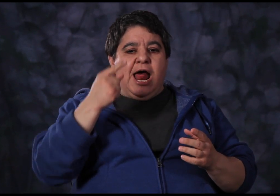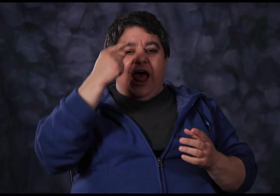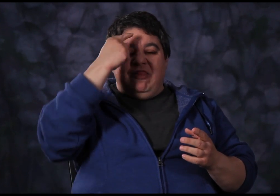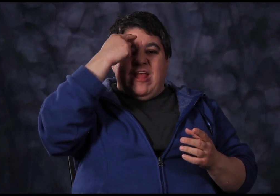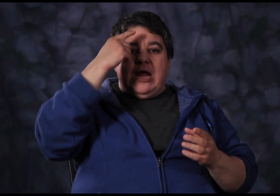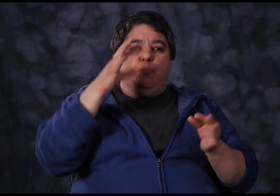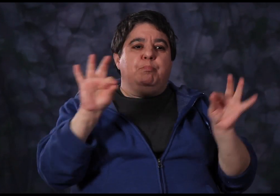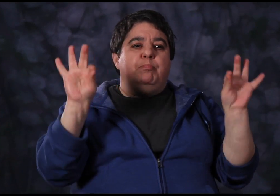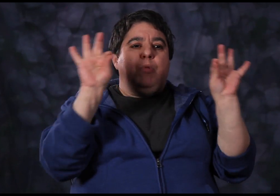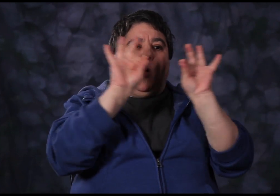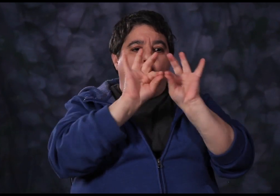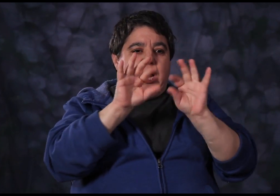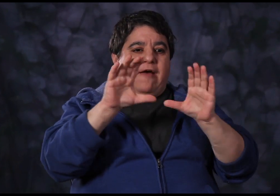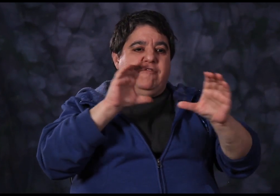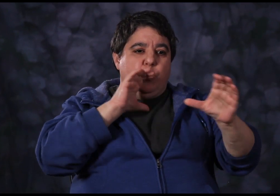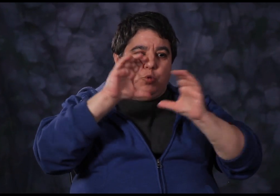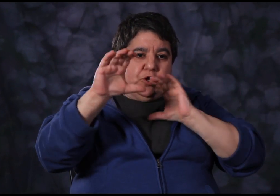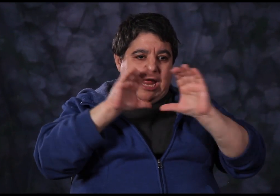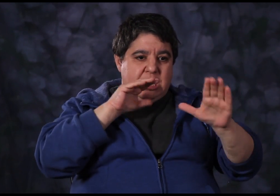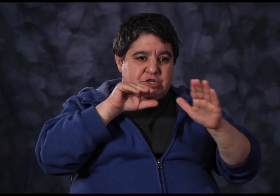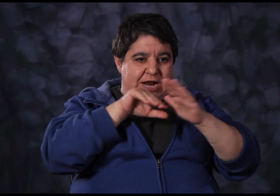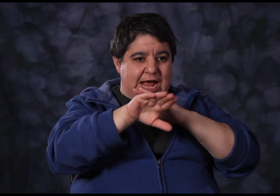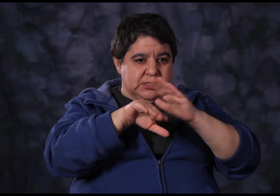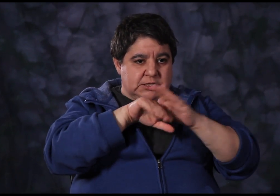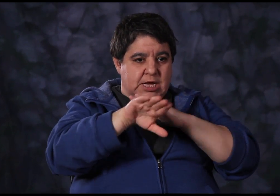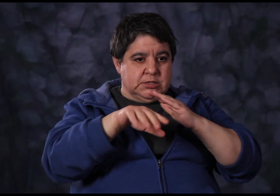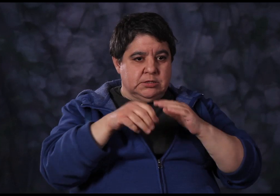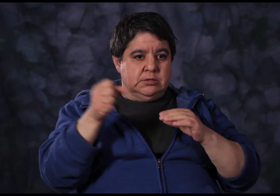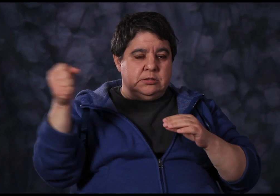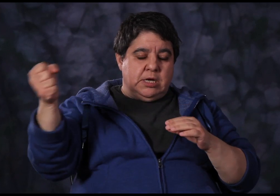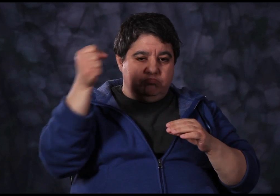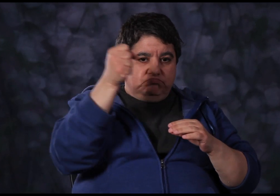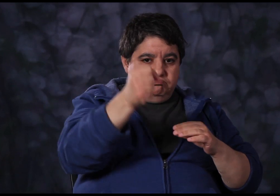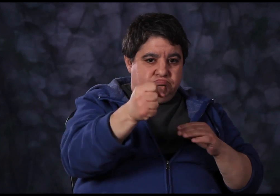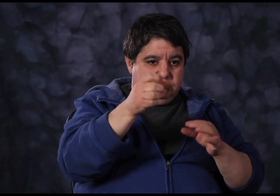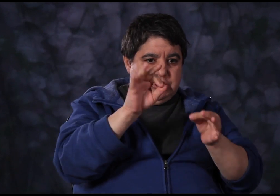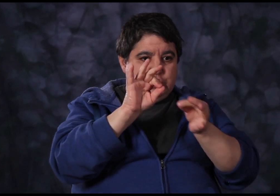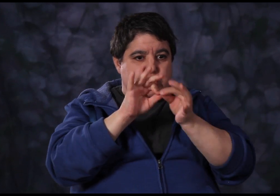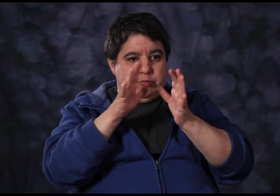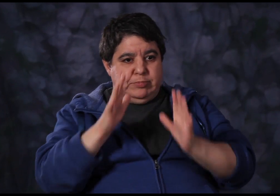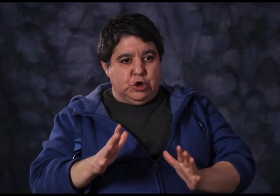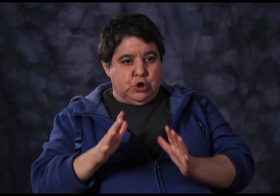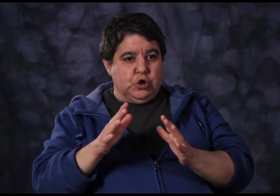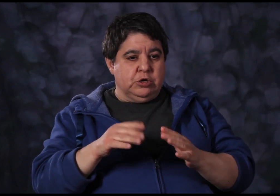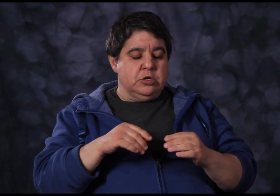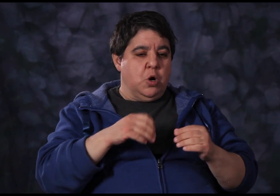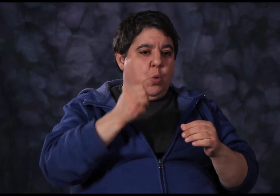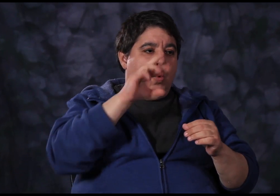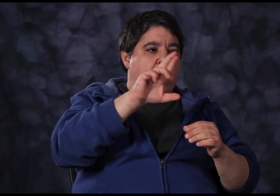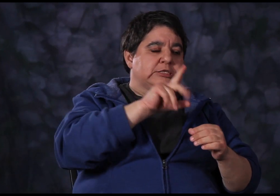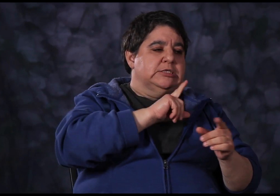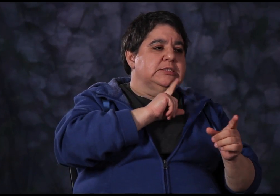Or if the group is mixed in hearing status. The most important thing to me is having communication